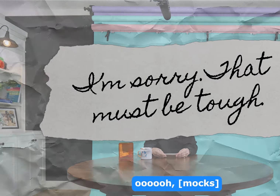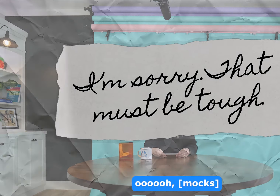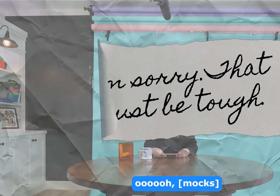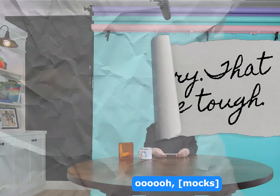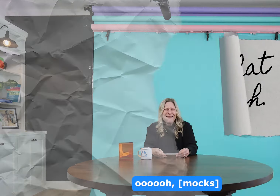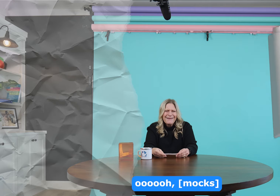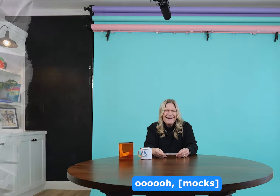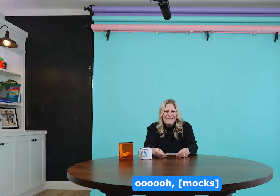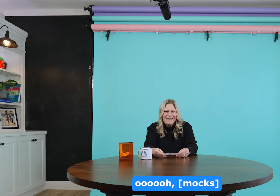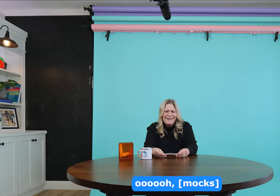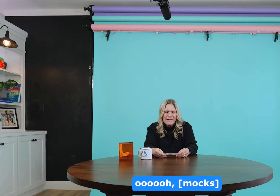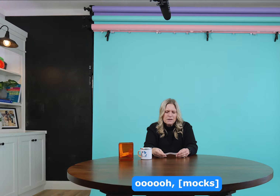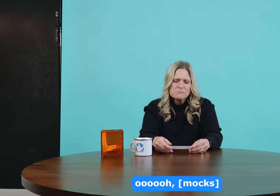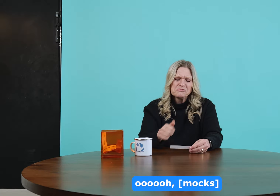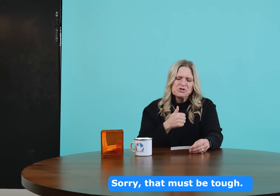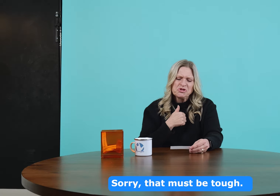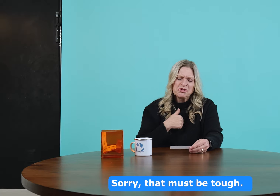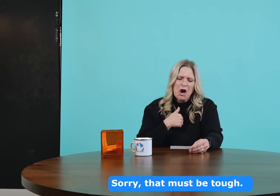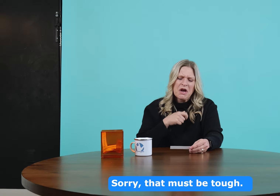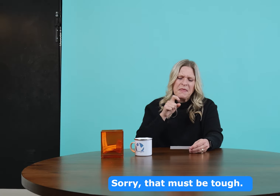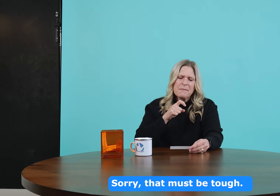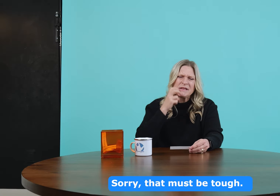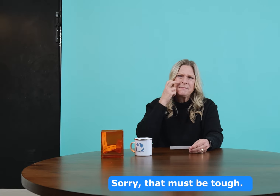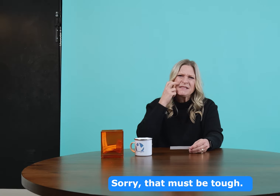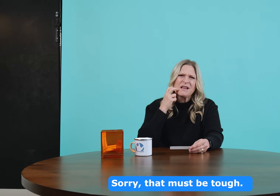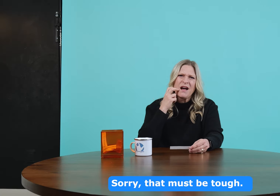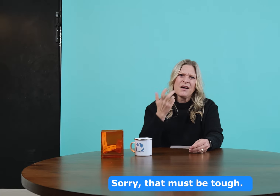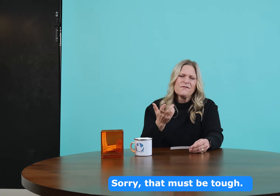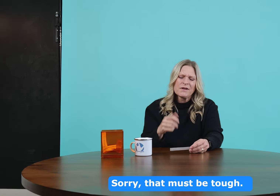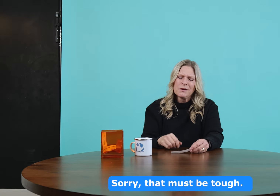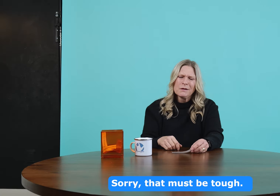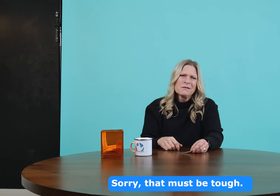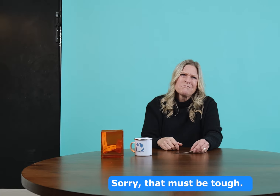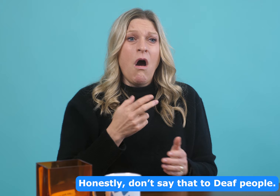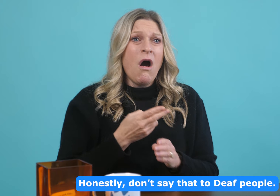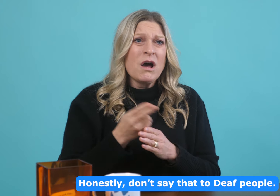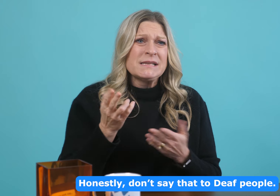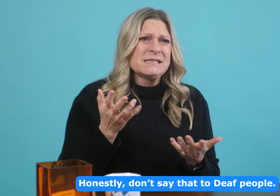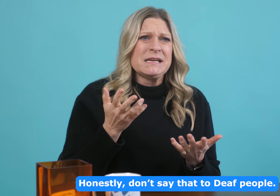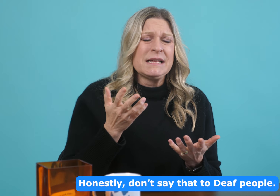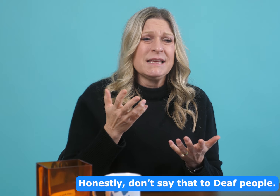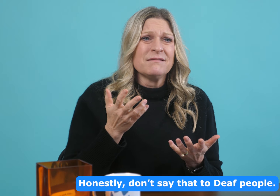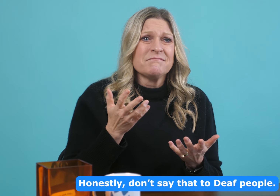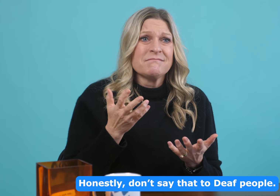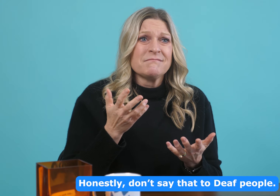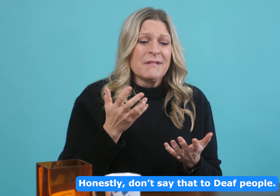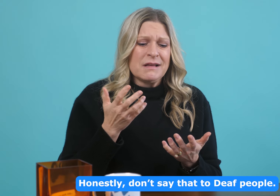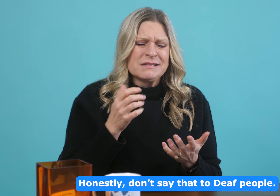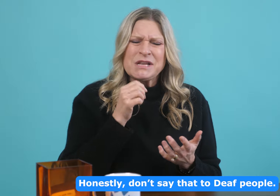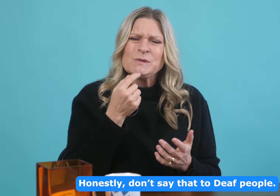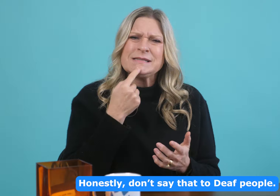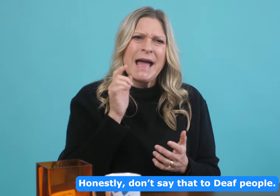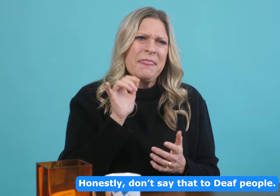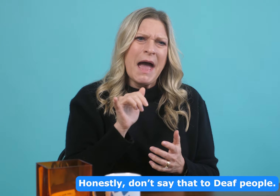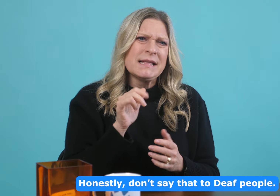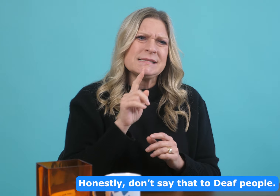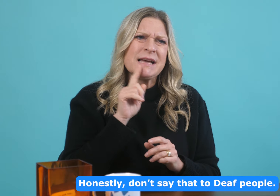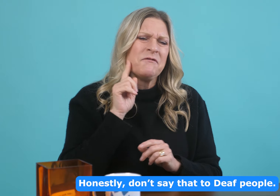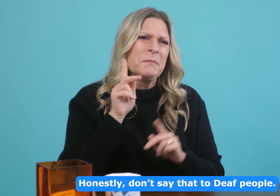Oh, hey. Sure, that makes me tough. Honestly. Don't say that to deaf